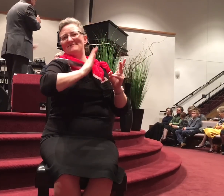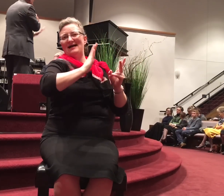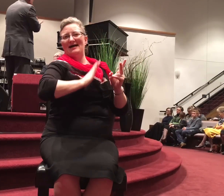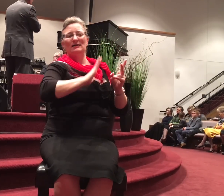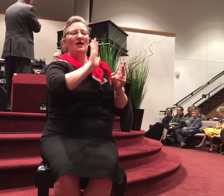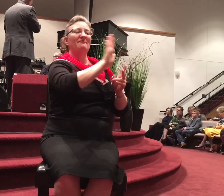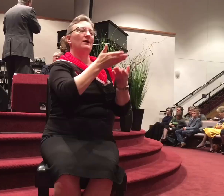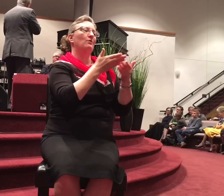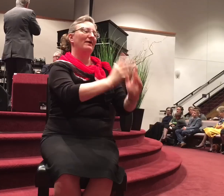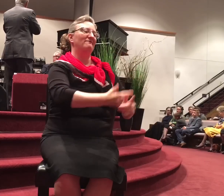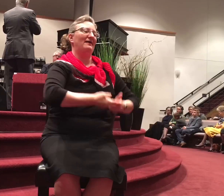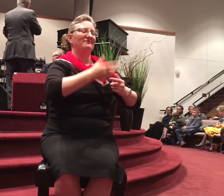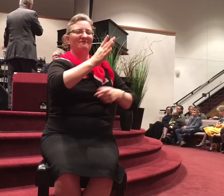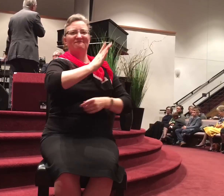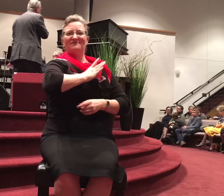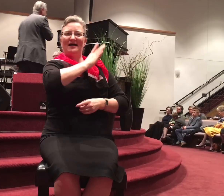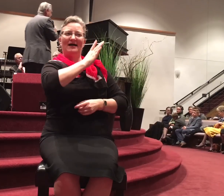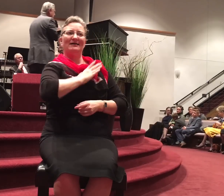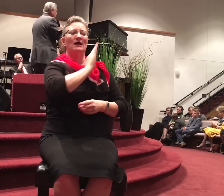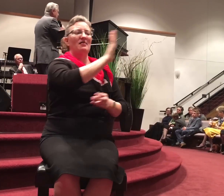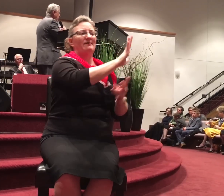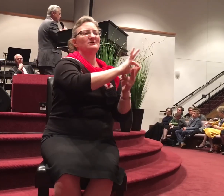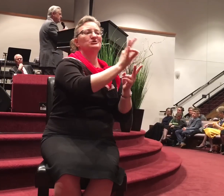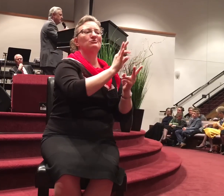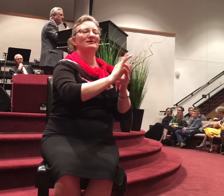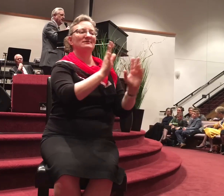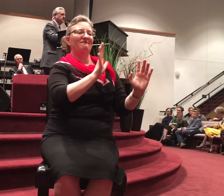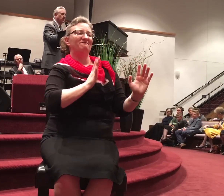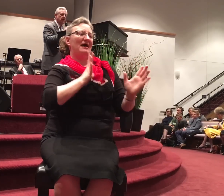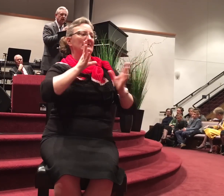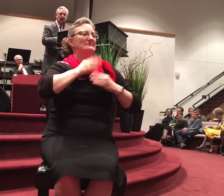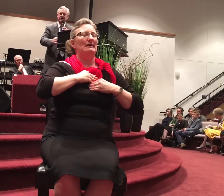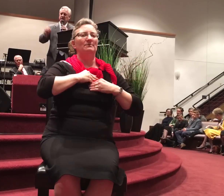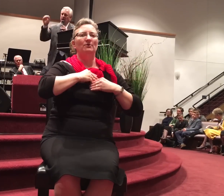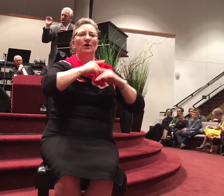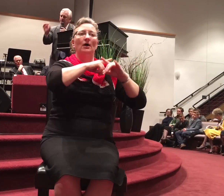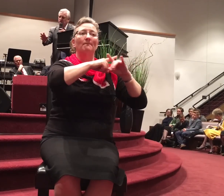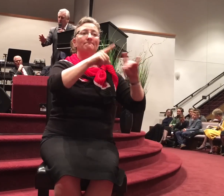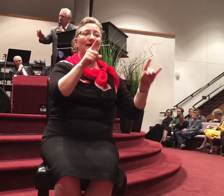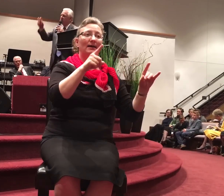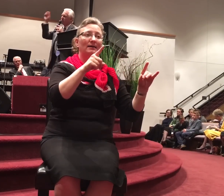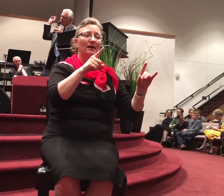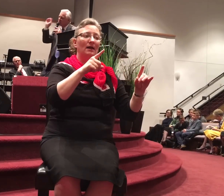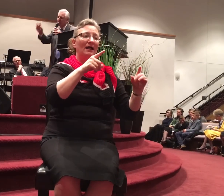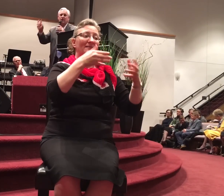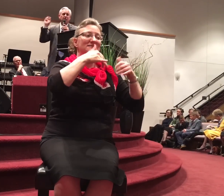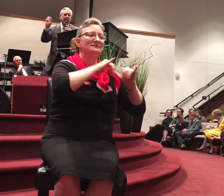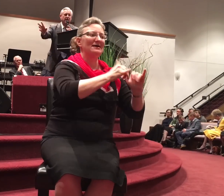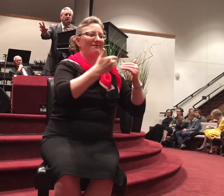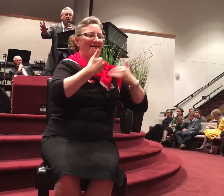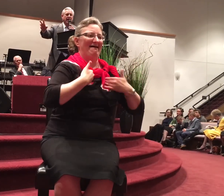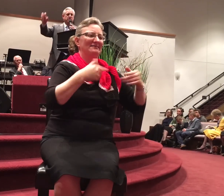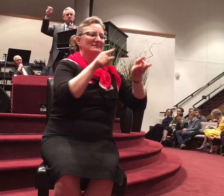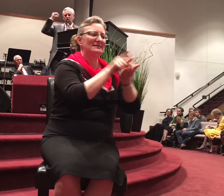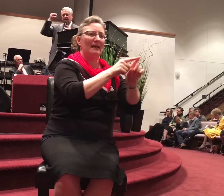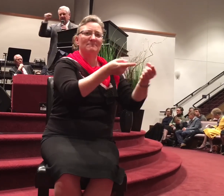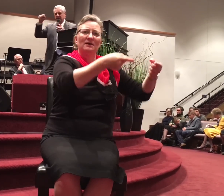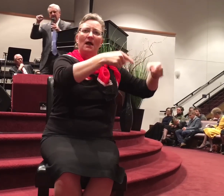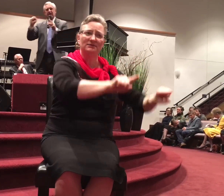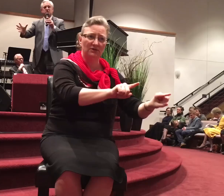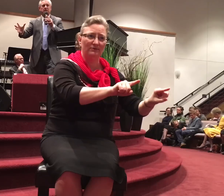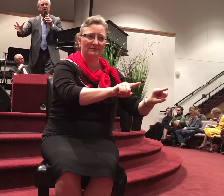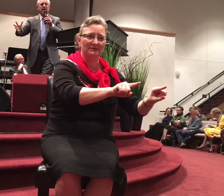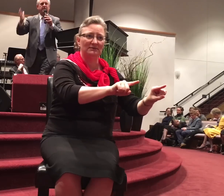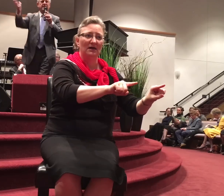of life is okay. Every choice is okay. But what they fail to realize, the consequences are still there. And so they